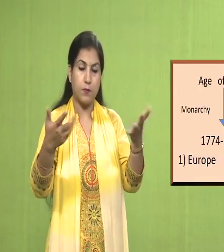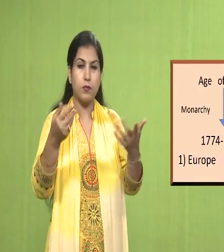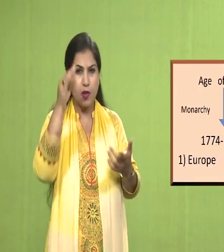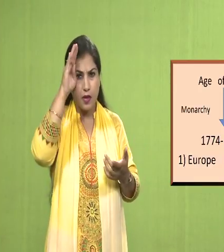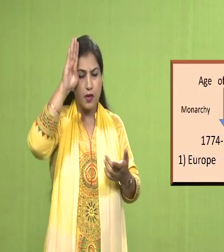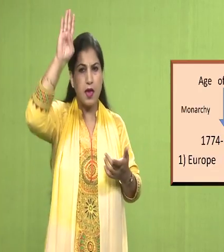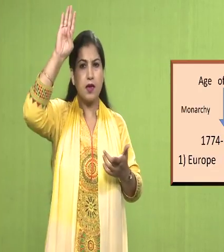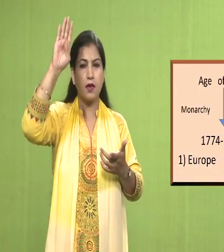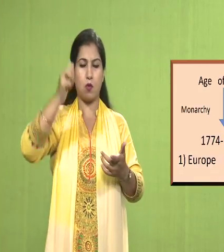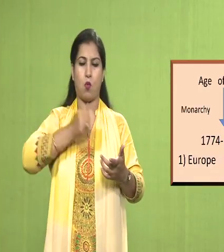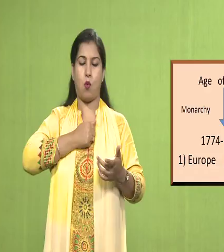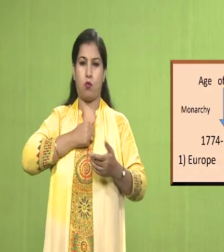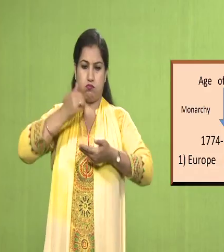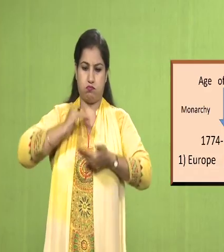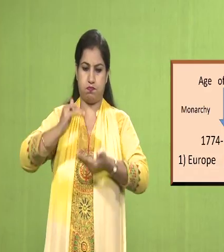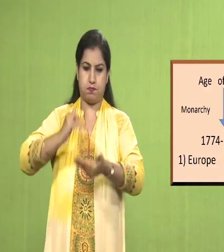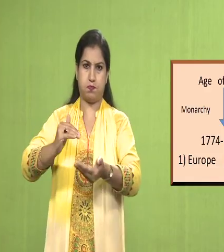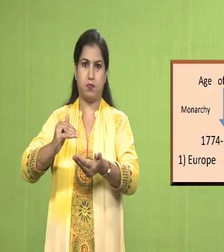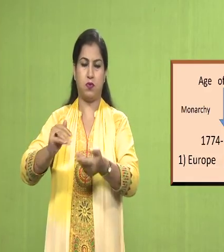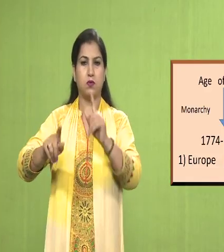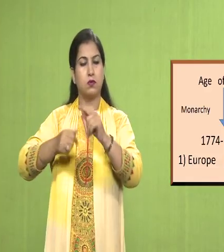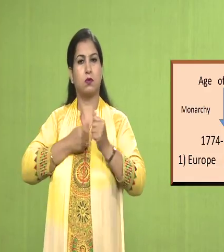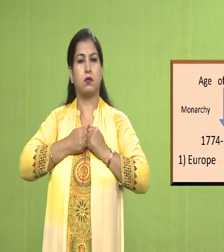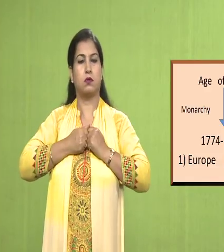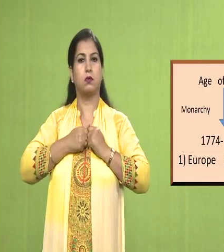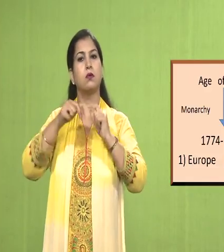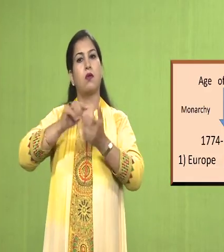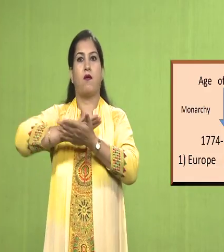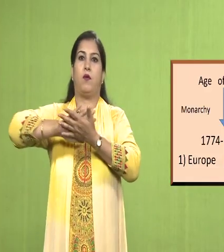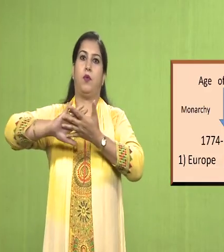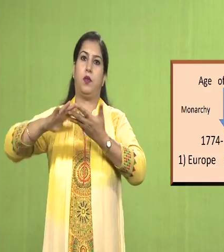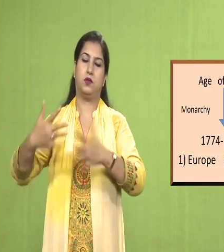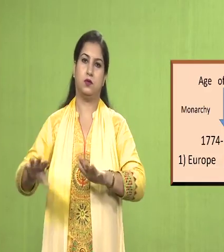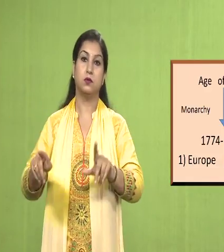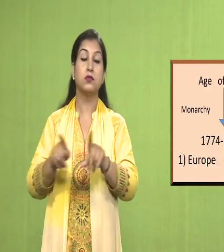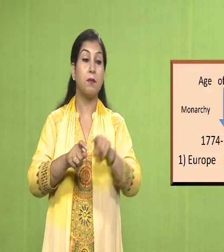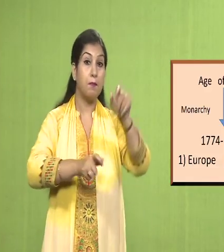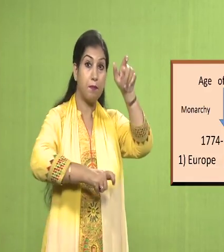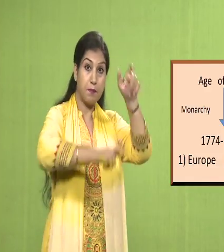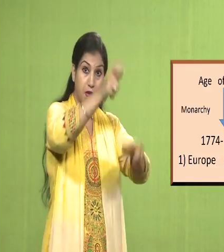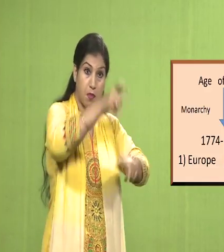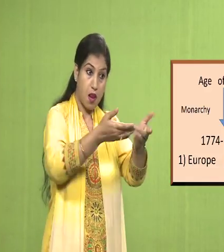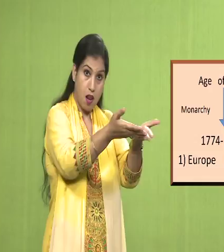monarchies came to an end and constitutional governments were formed.